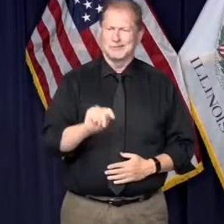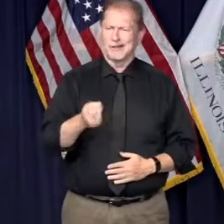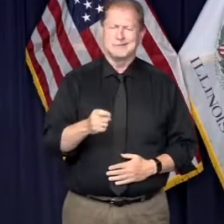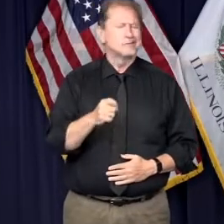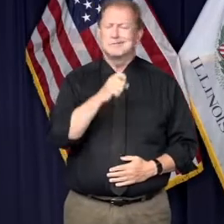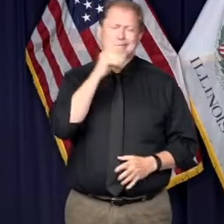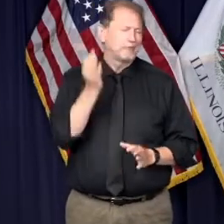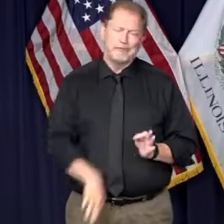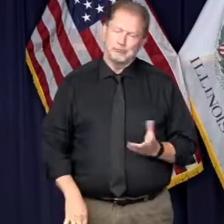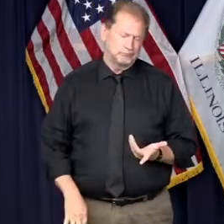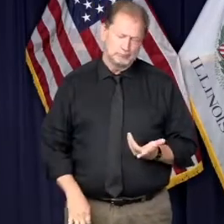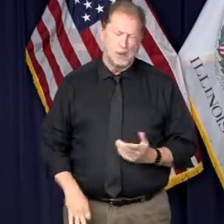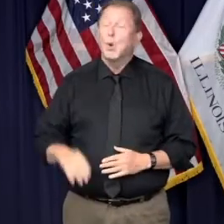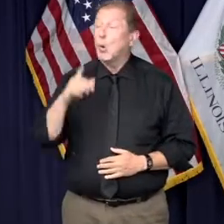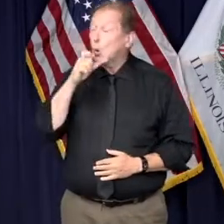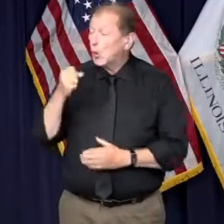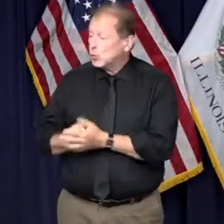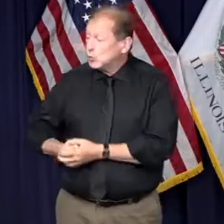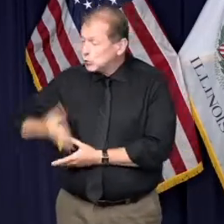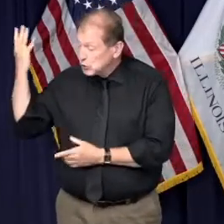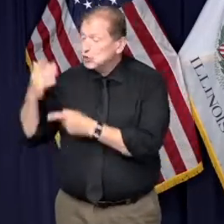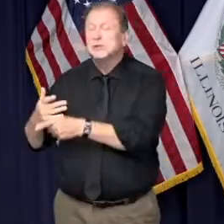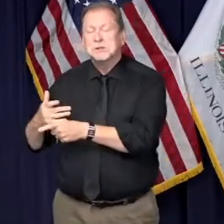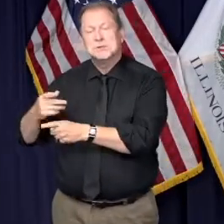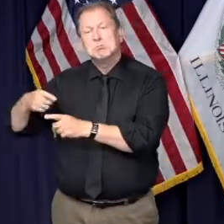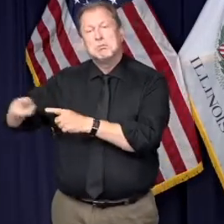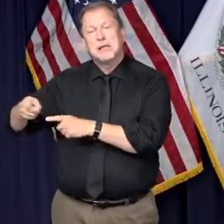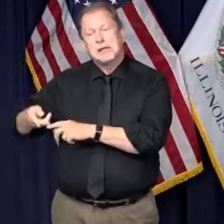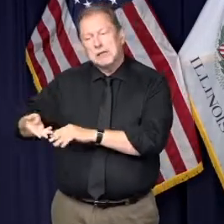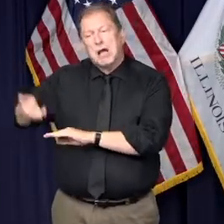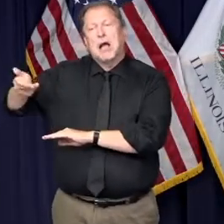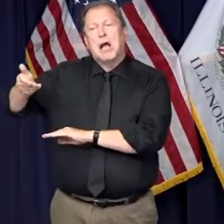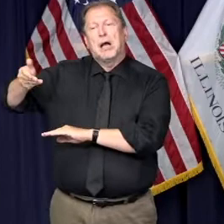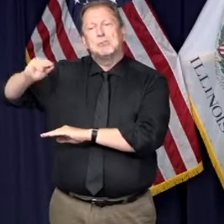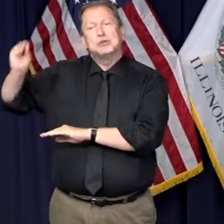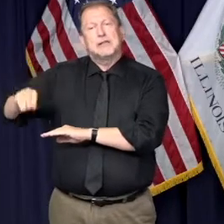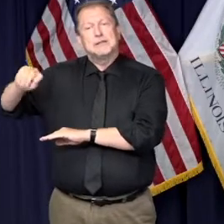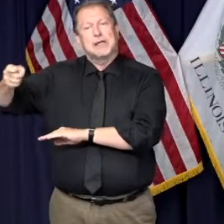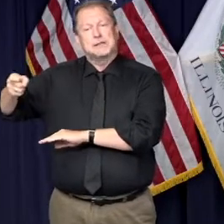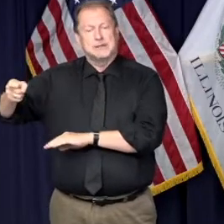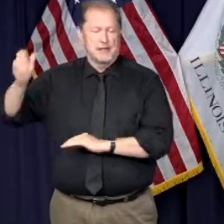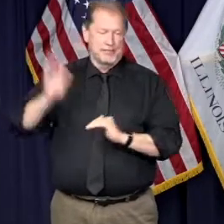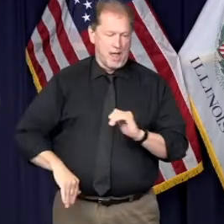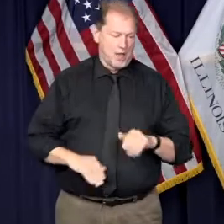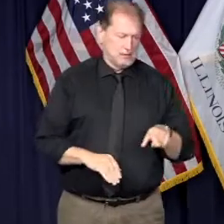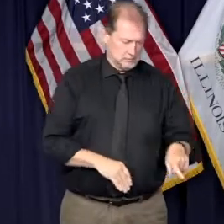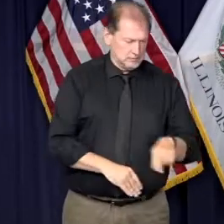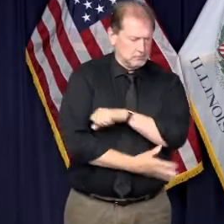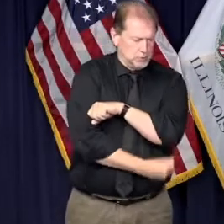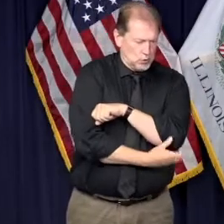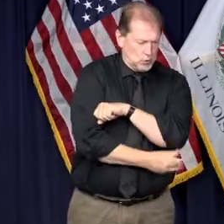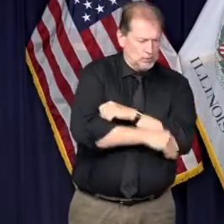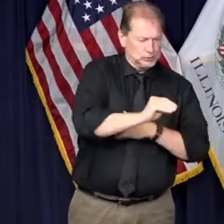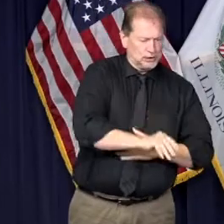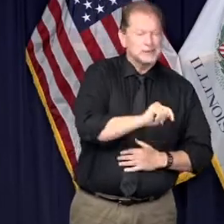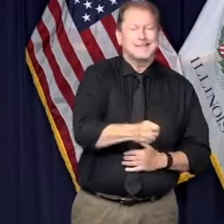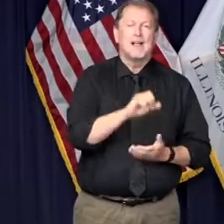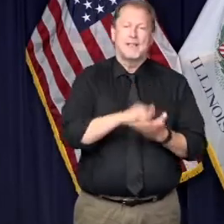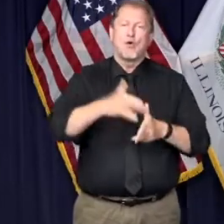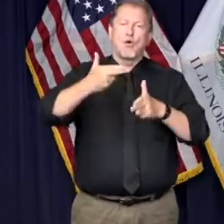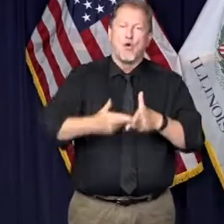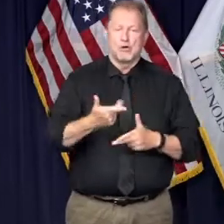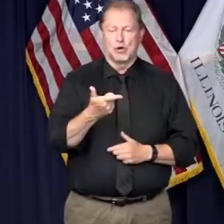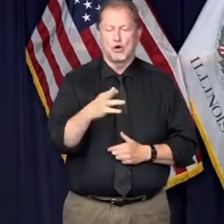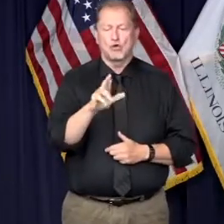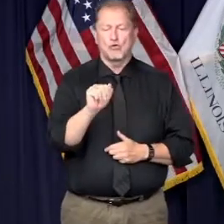for people who are working class, middle class families trying to make ends meet. That's what this is about. I think that's what people understand about it. It's why